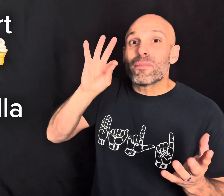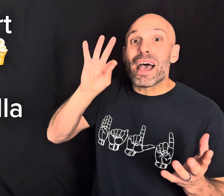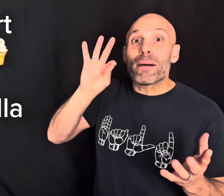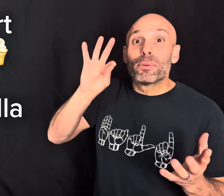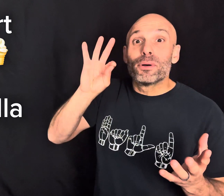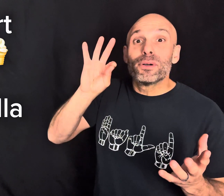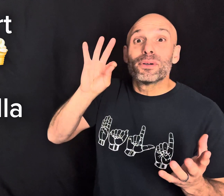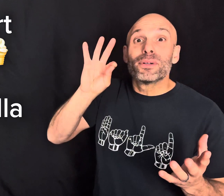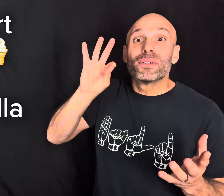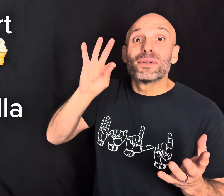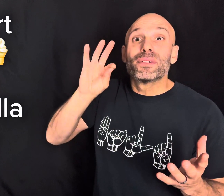apple,